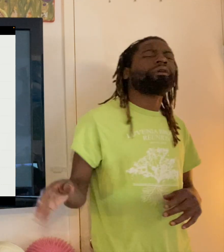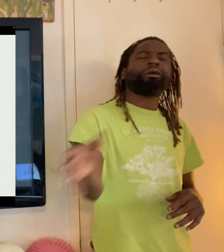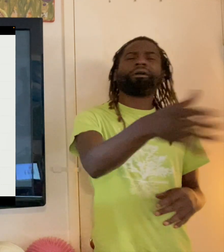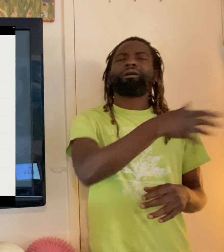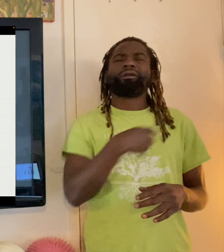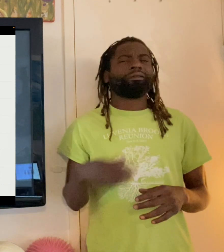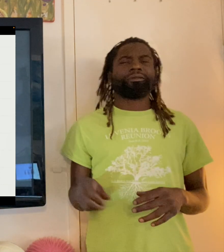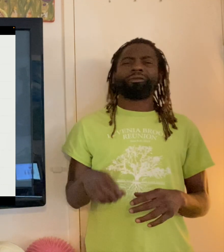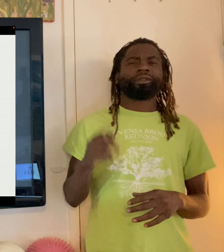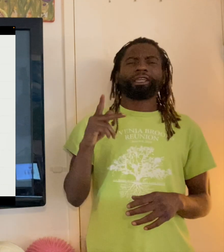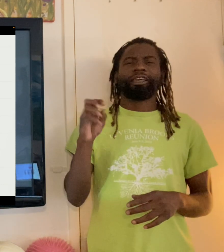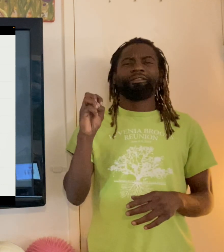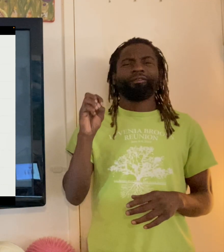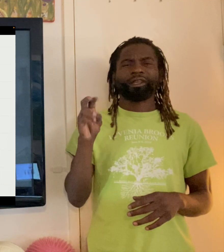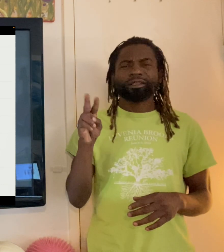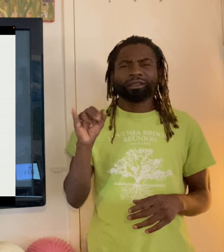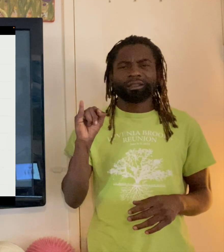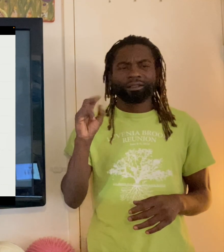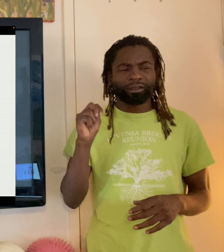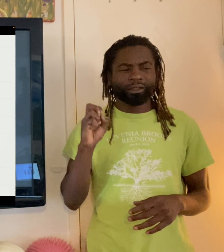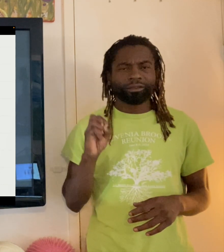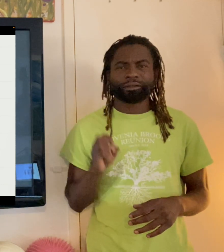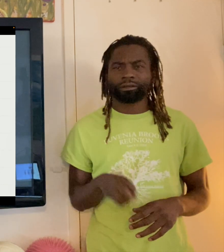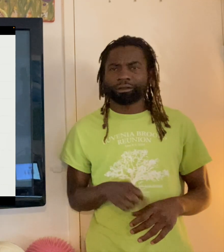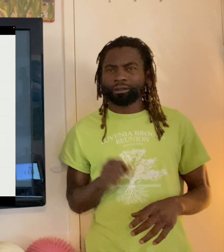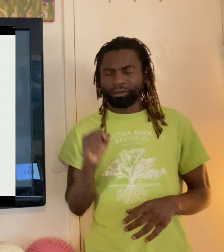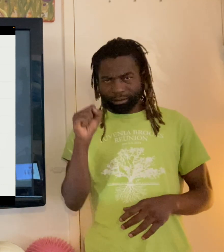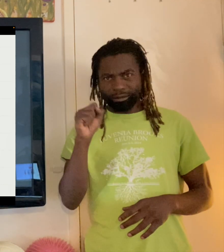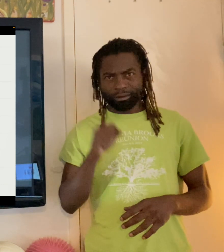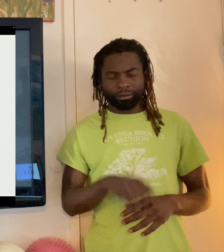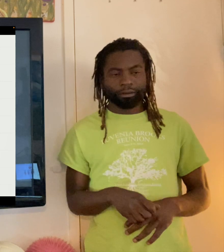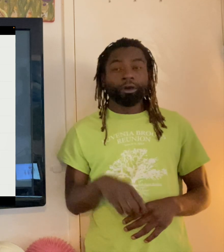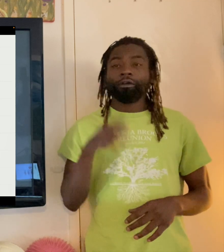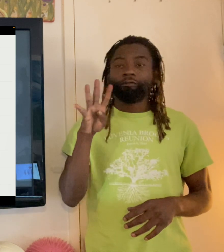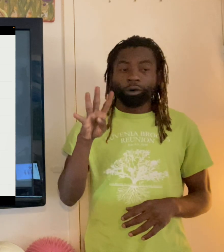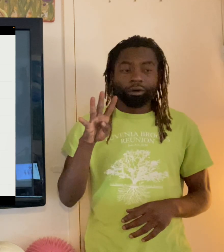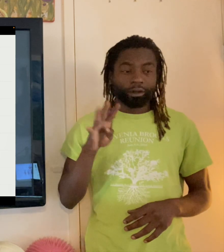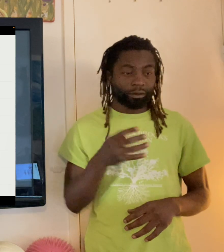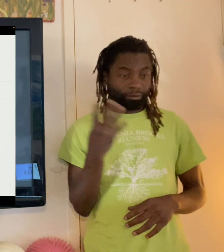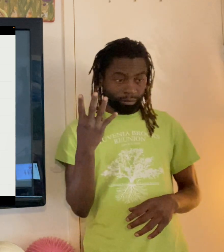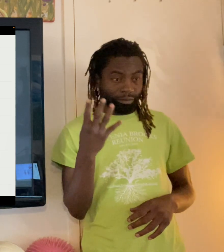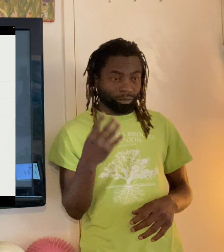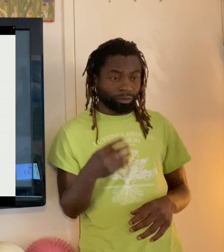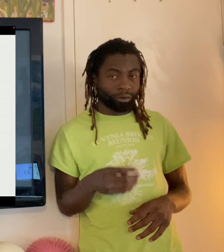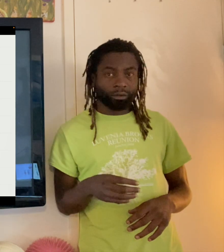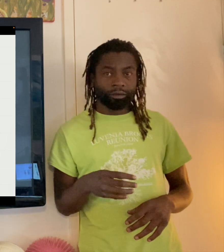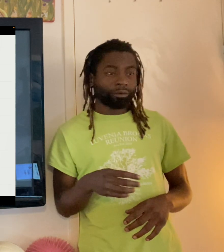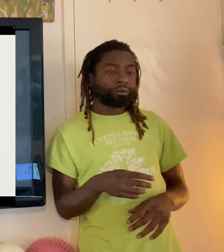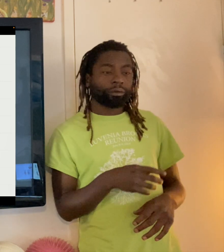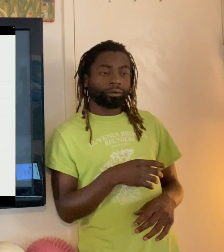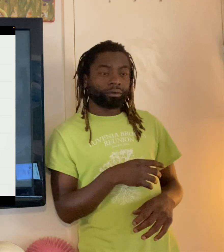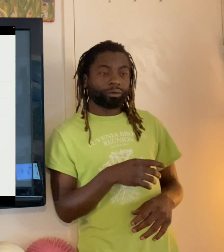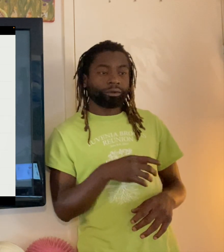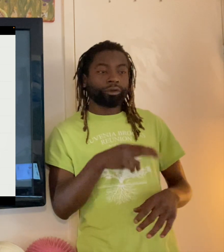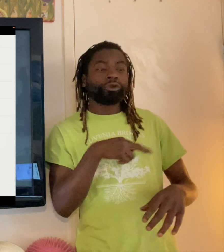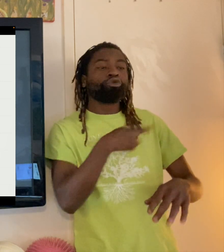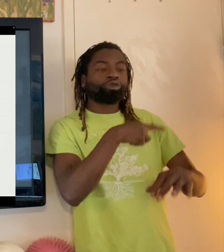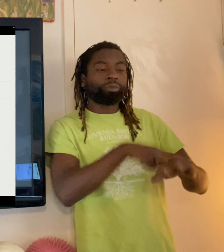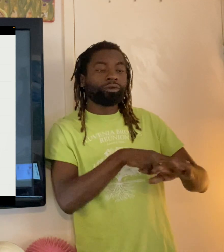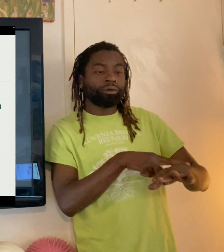Kevins. Okay, here we have 4 Kevins. Kevin, Extra